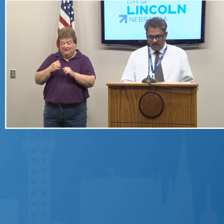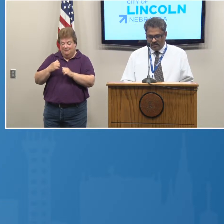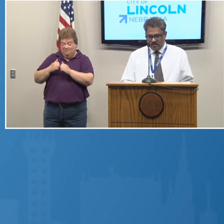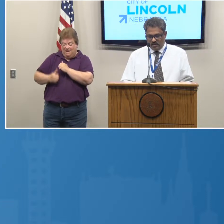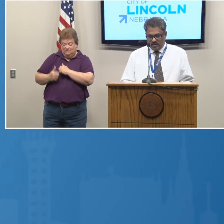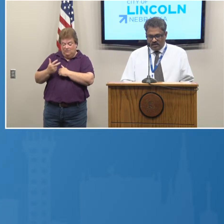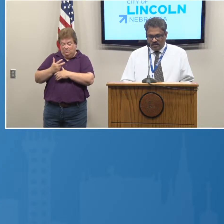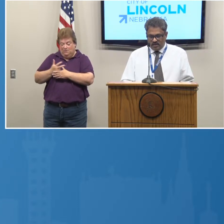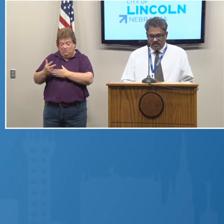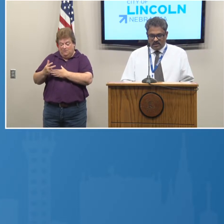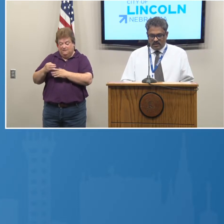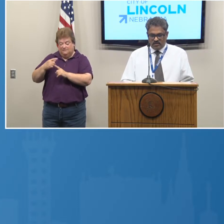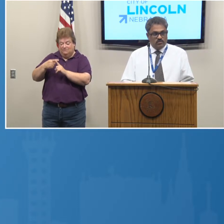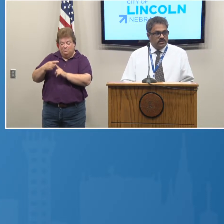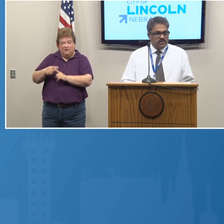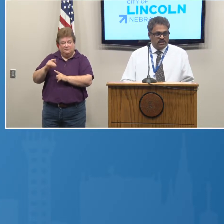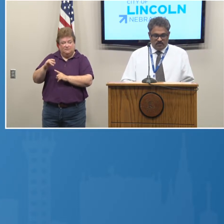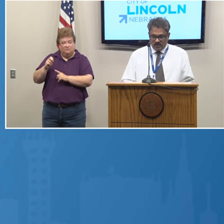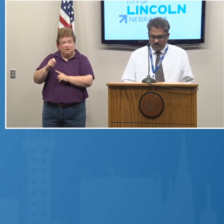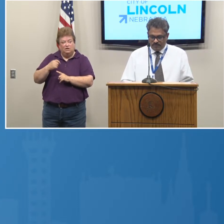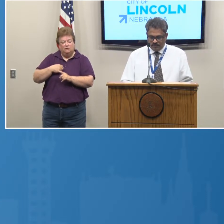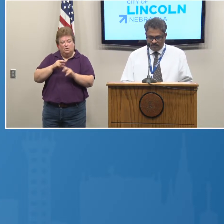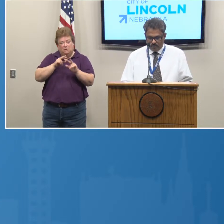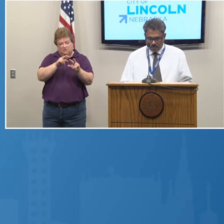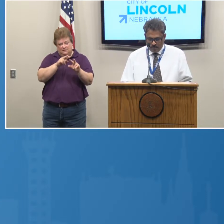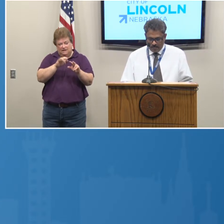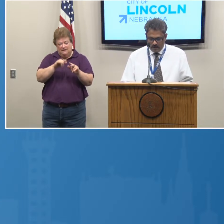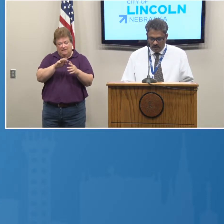rate. Here is a color-coded table